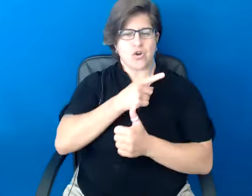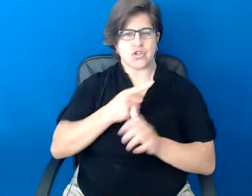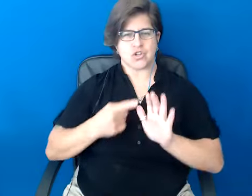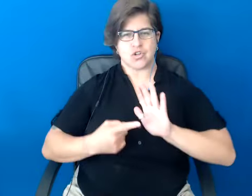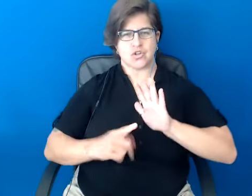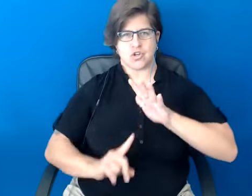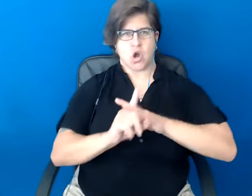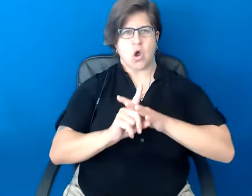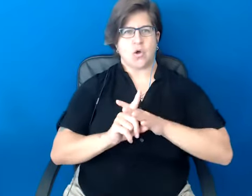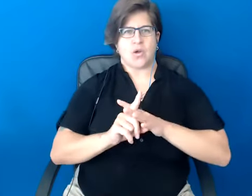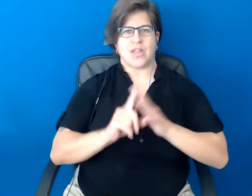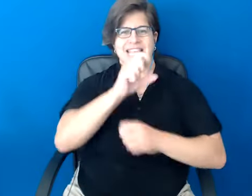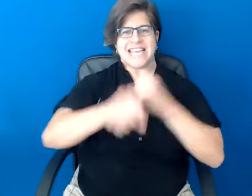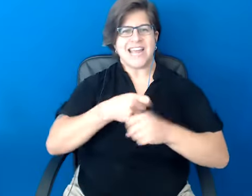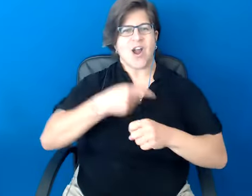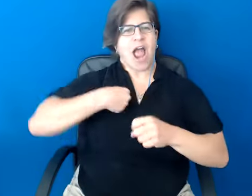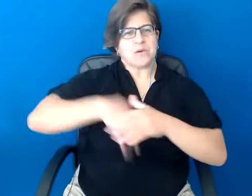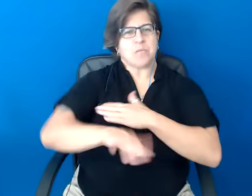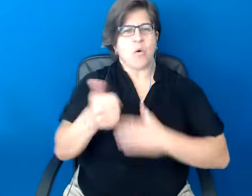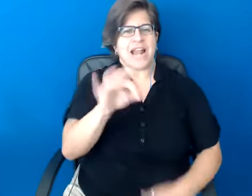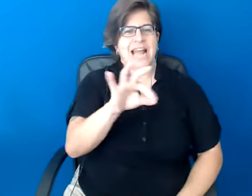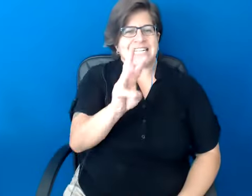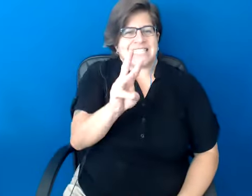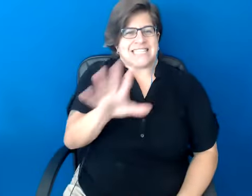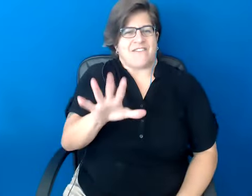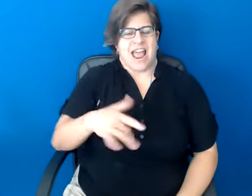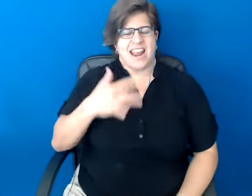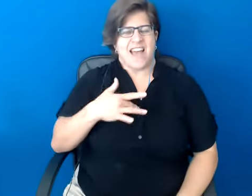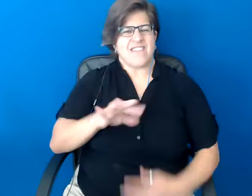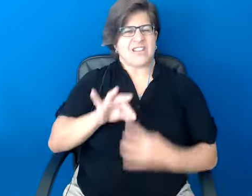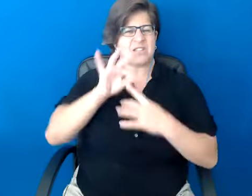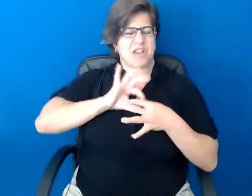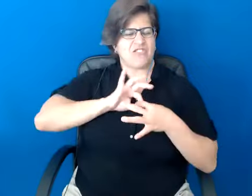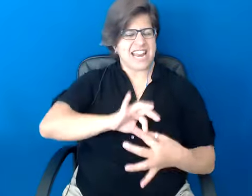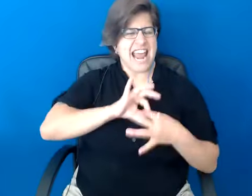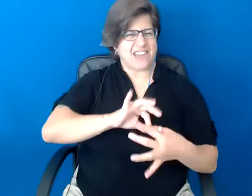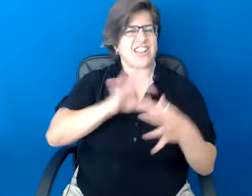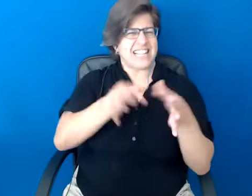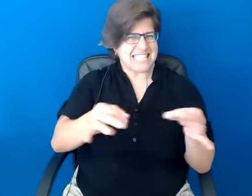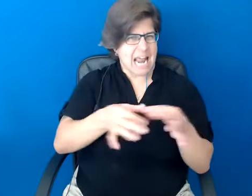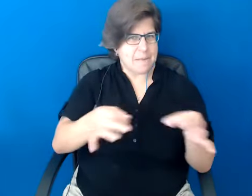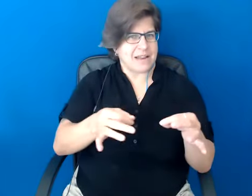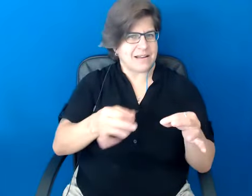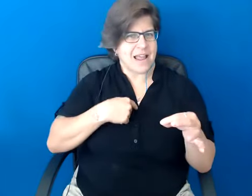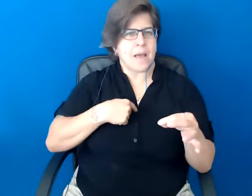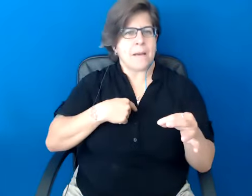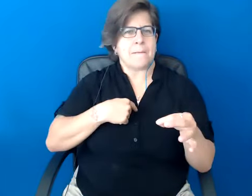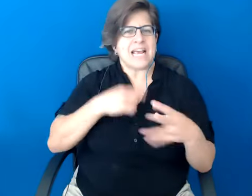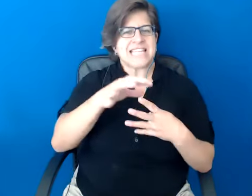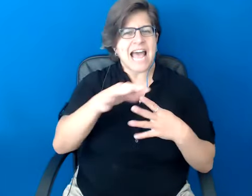with was first appeared the year I was born in 1965. And I